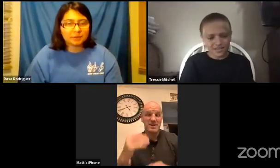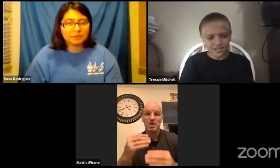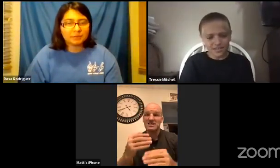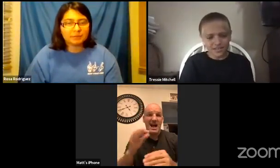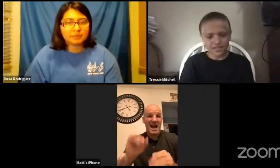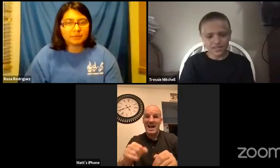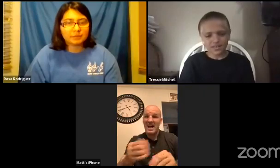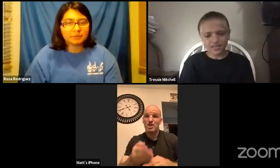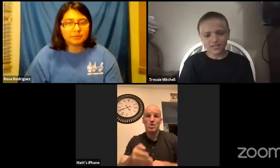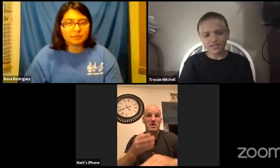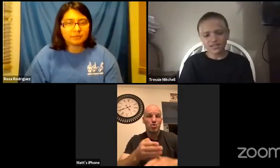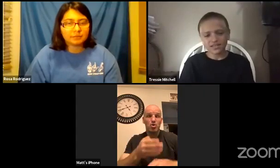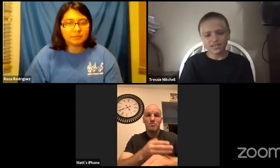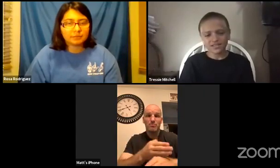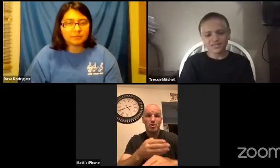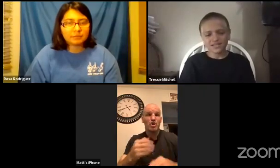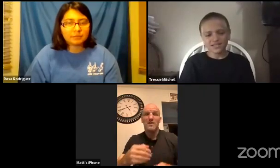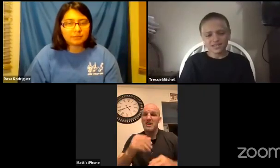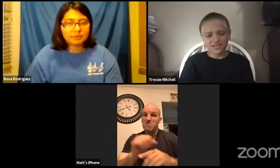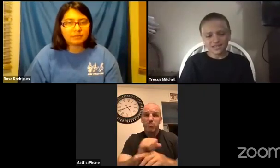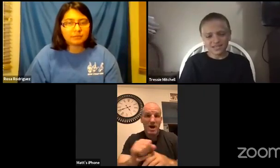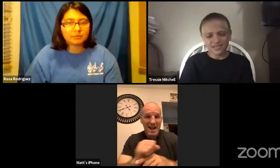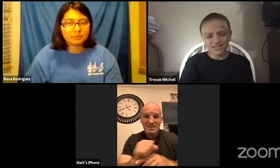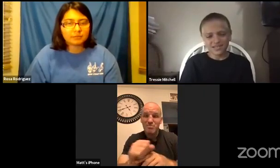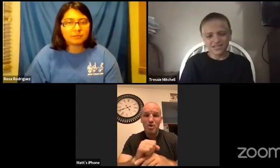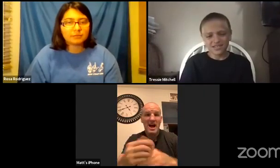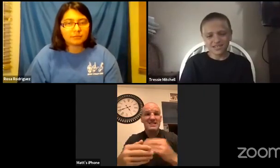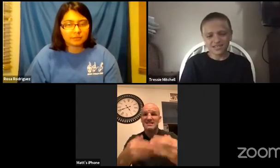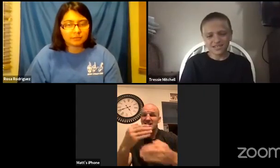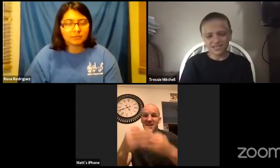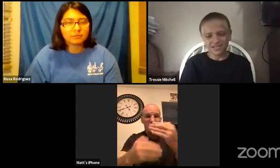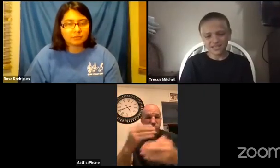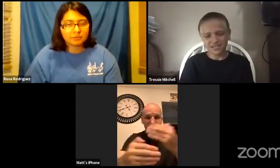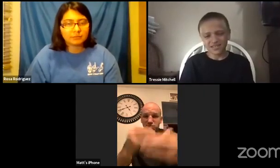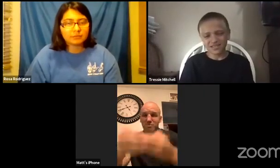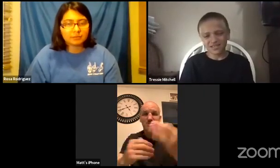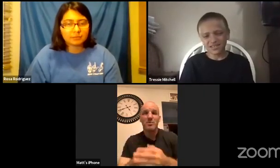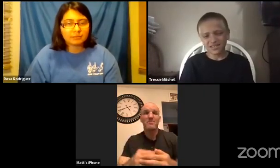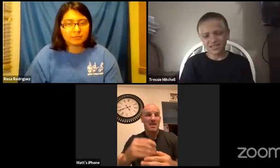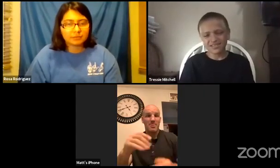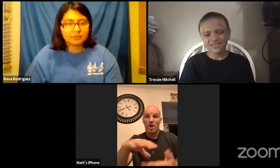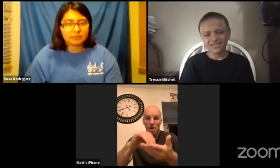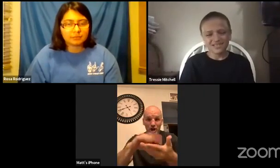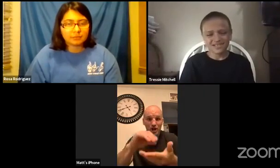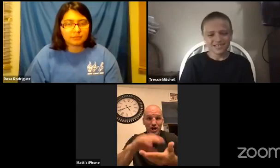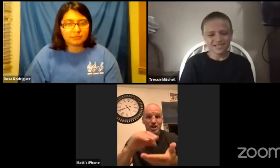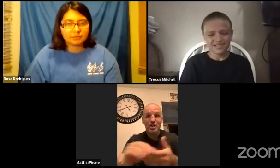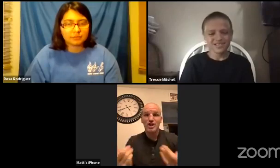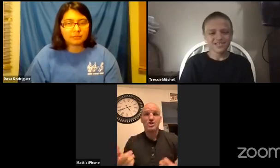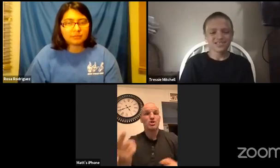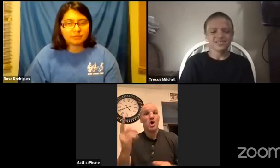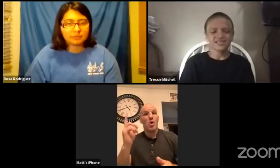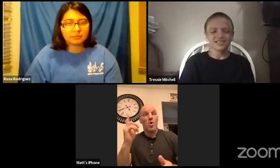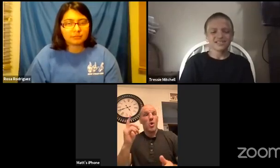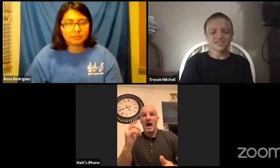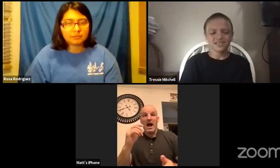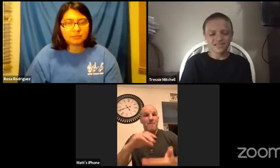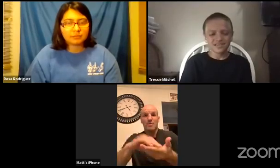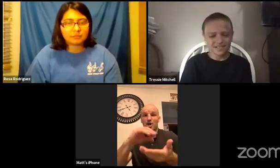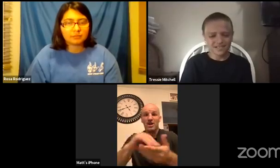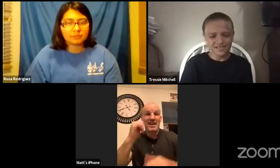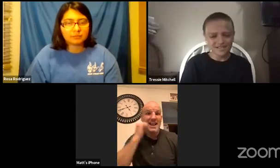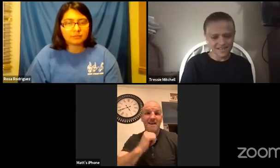Oh, yeah. Regardless, every time I faced a barrier, I saw it as an opportunity to improve with